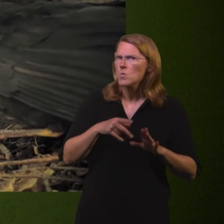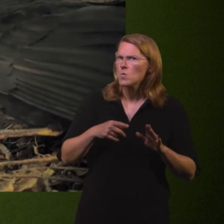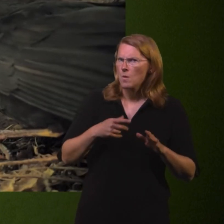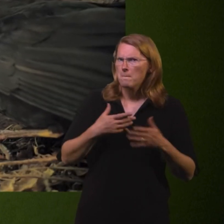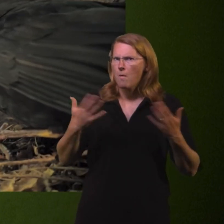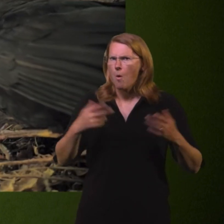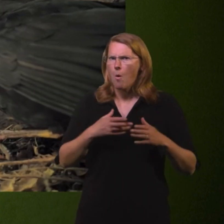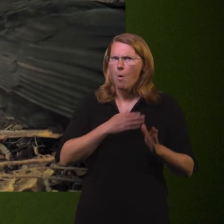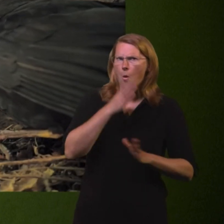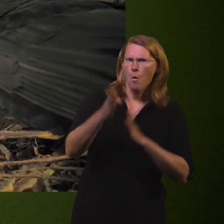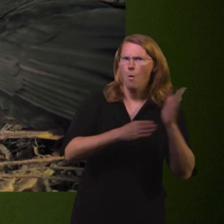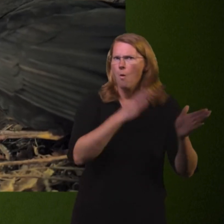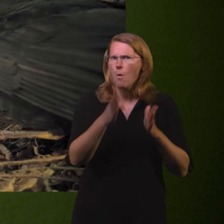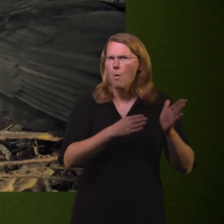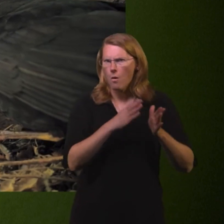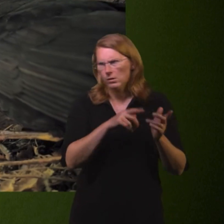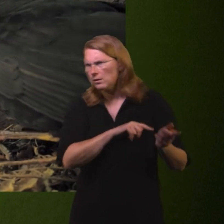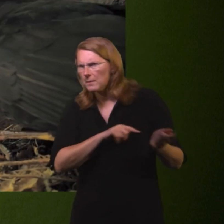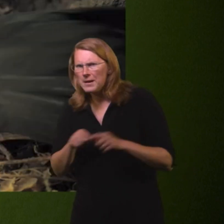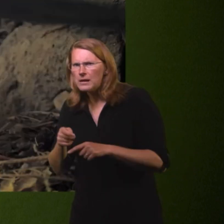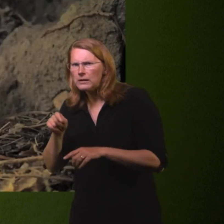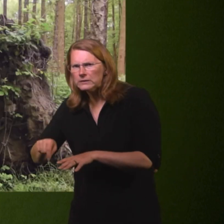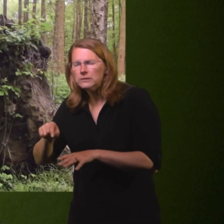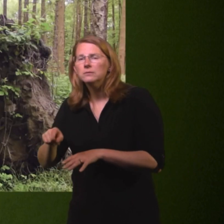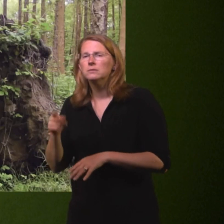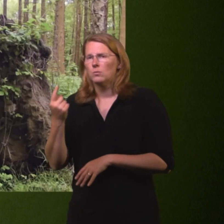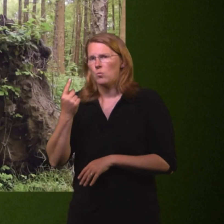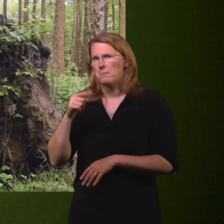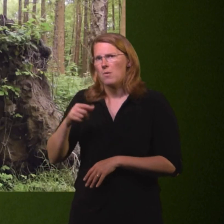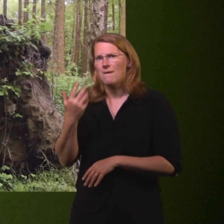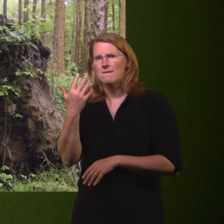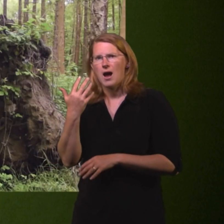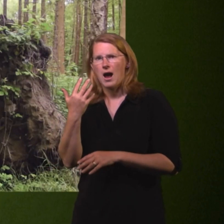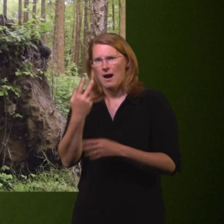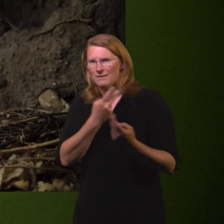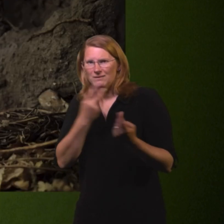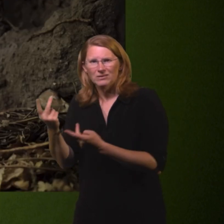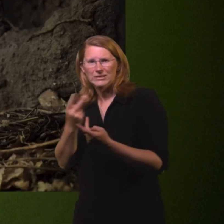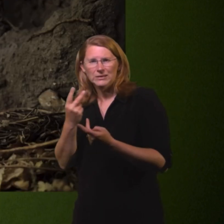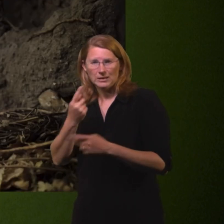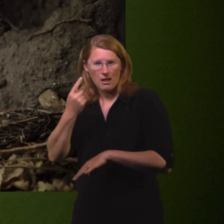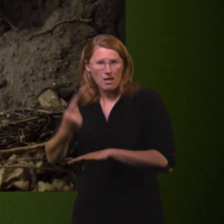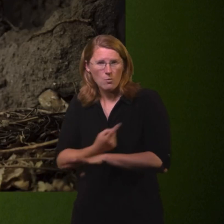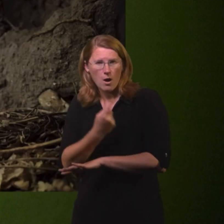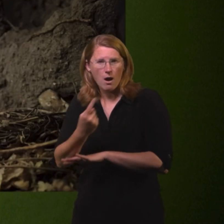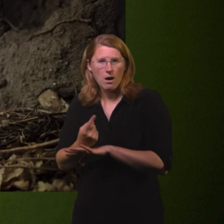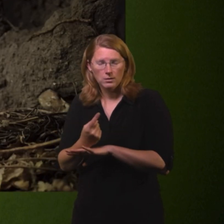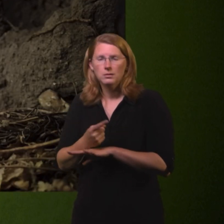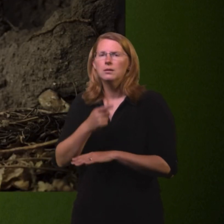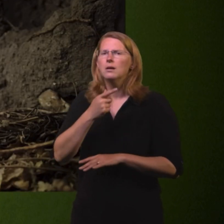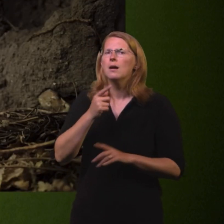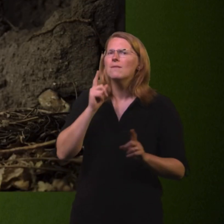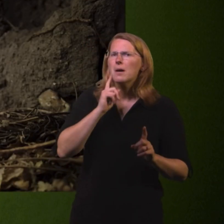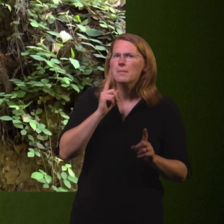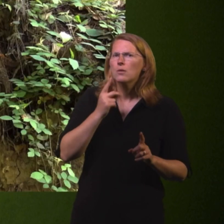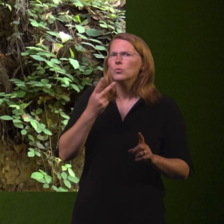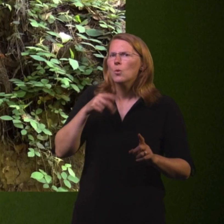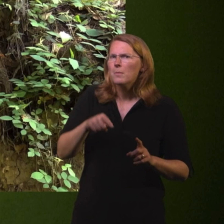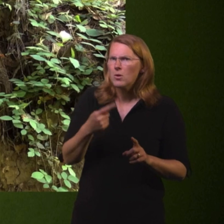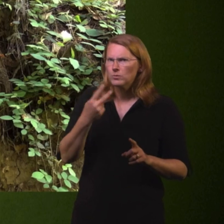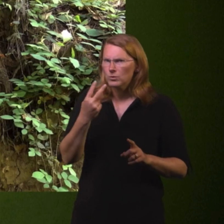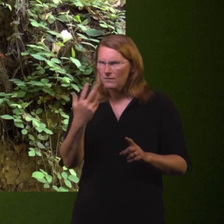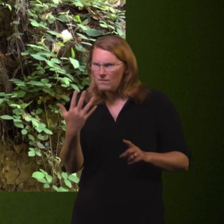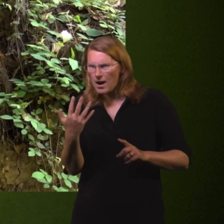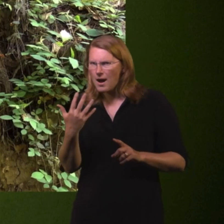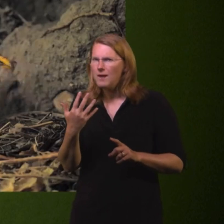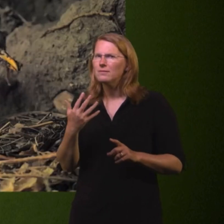hour, the female 2.25, an average of 1.87 between them. So that's considerably less visits than the